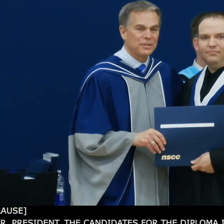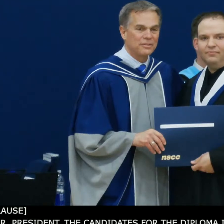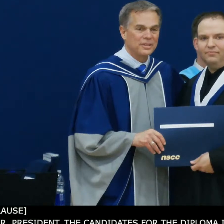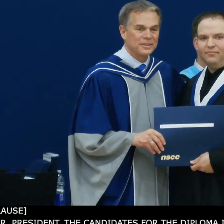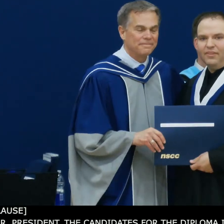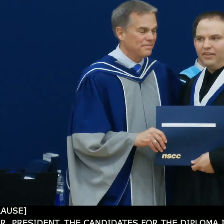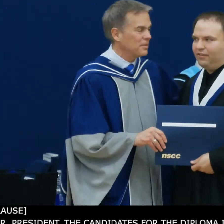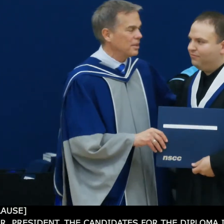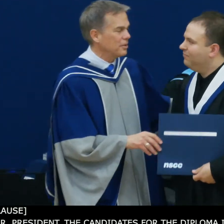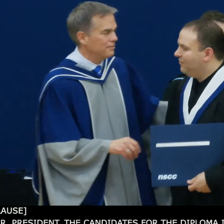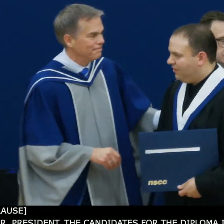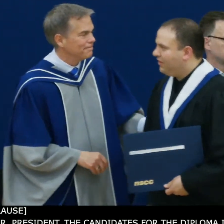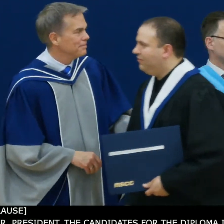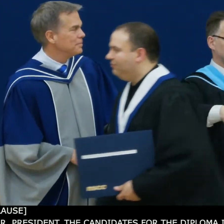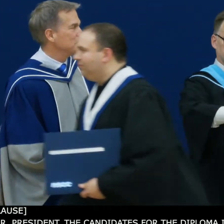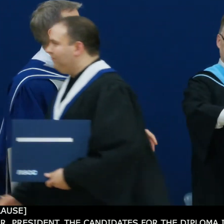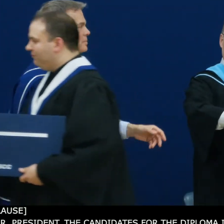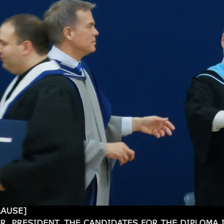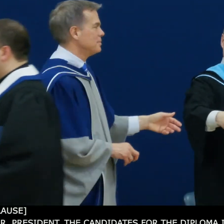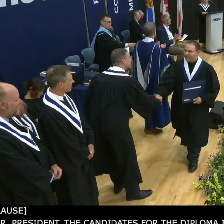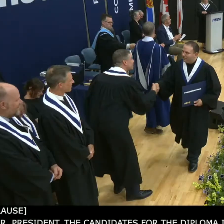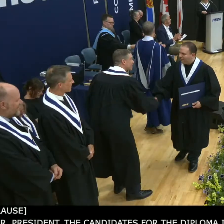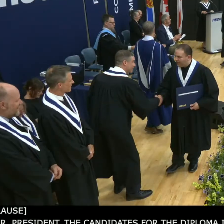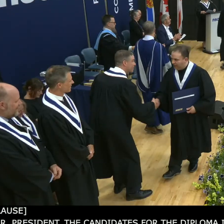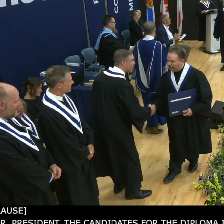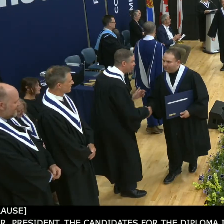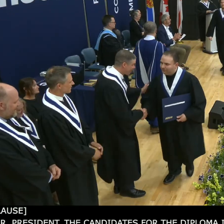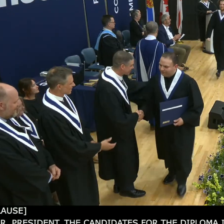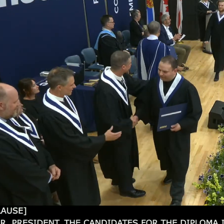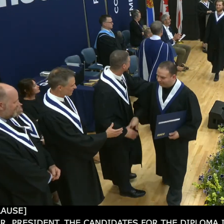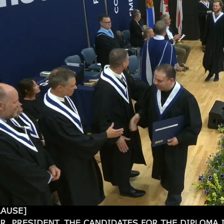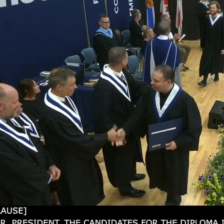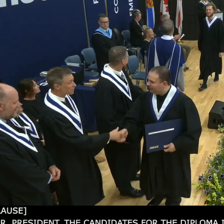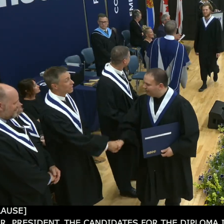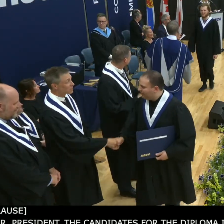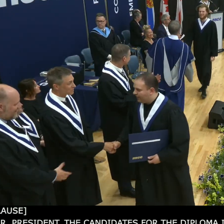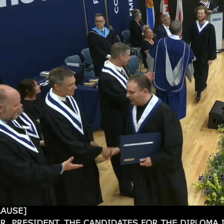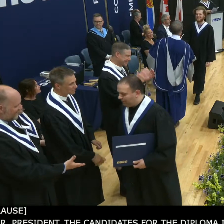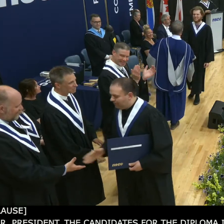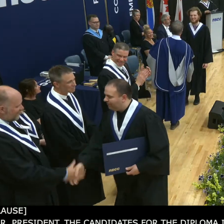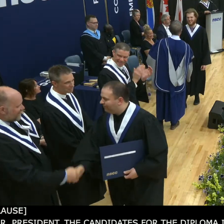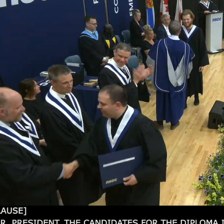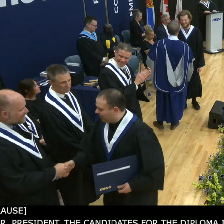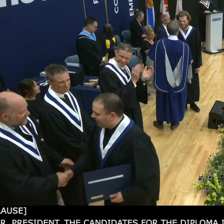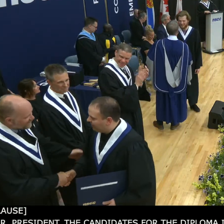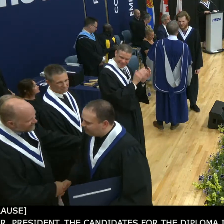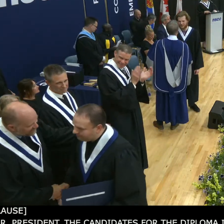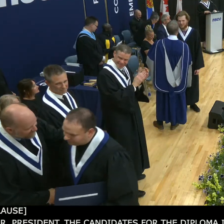Ashton Parsons.